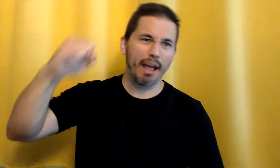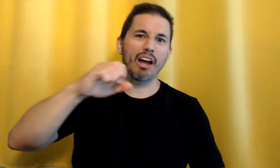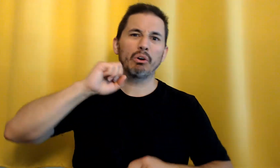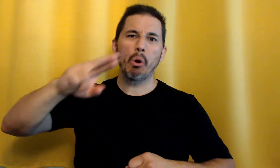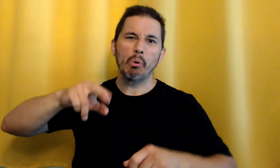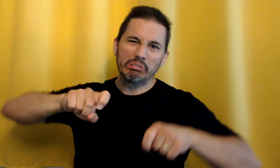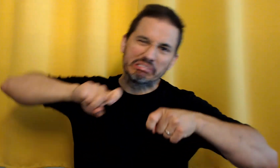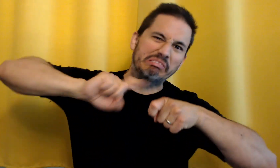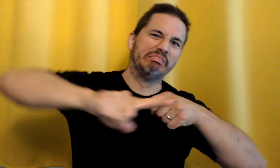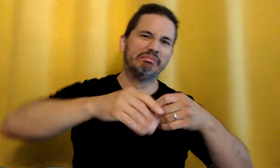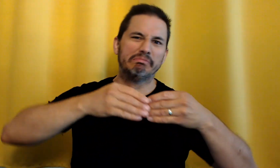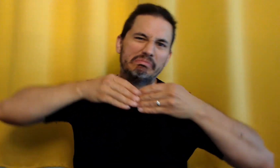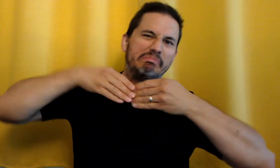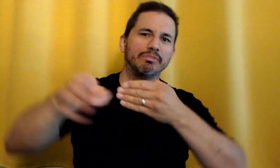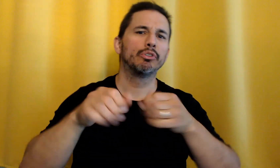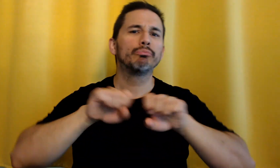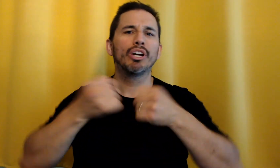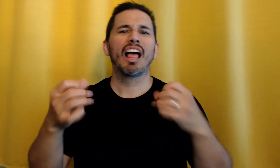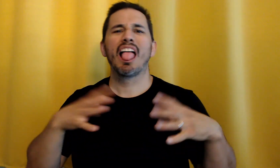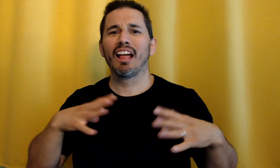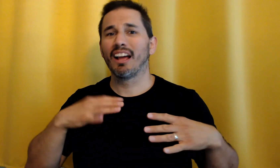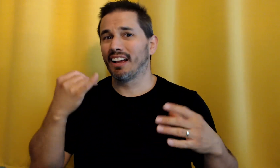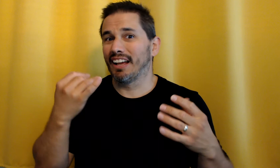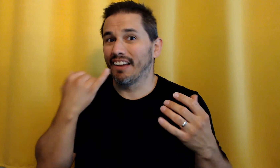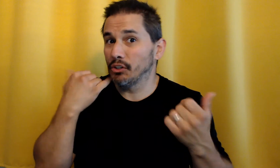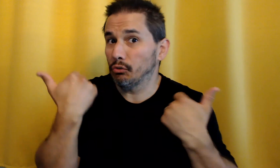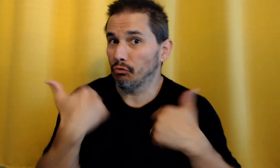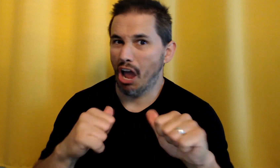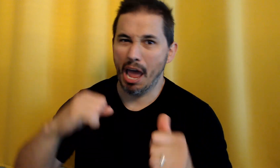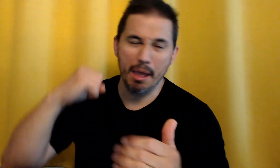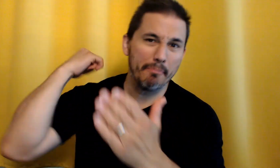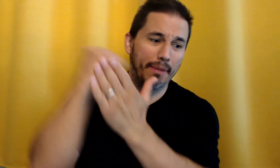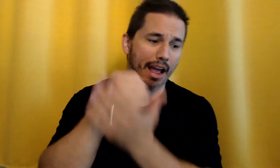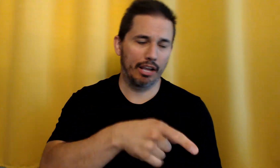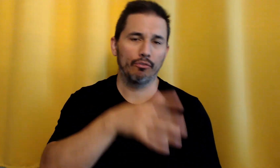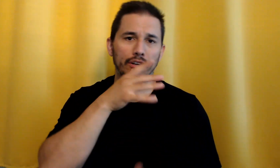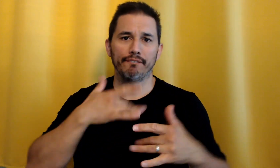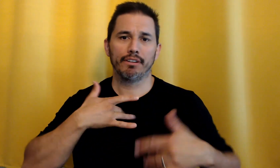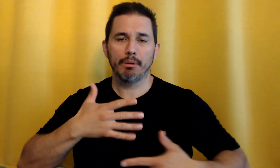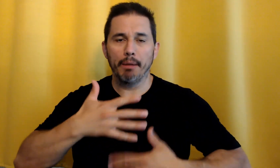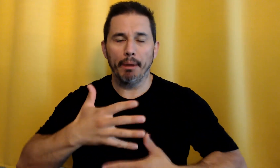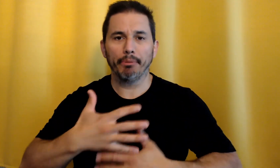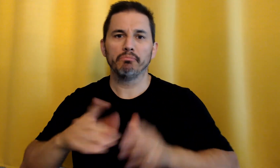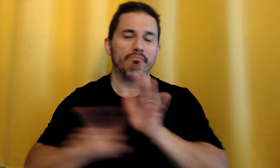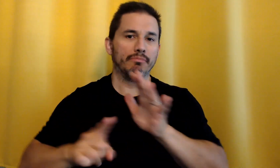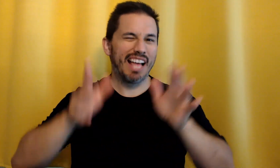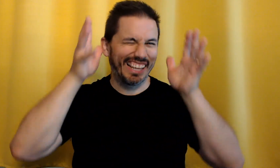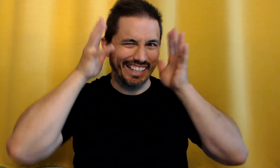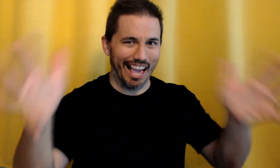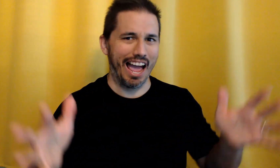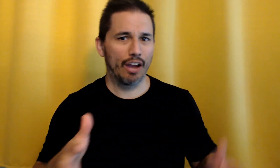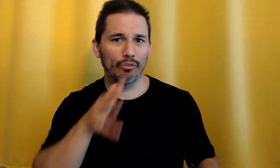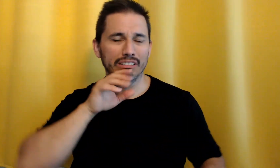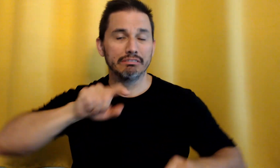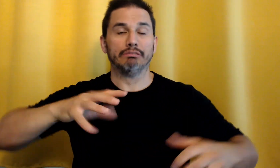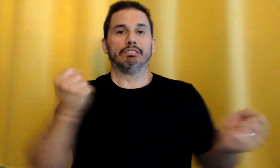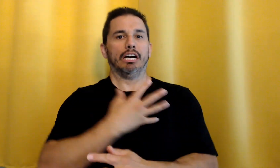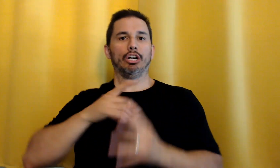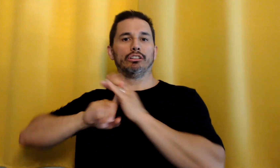someone's banging on the door or trying to open the door and break in, whenever it senses that vibration, it'll trigger an